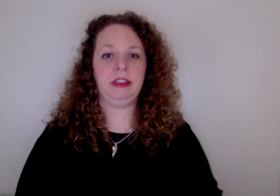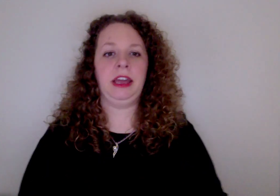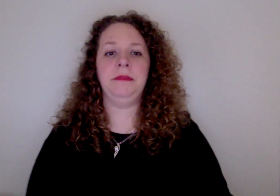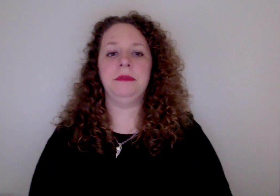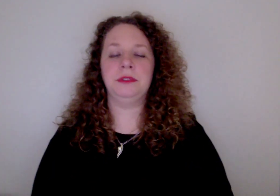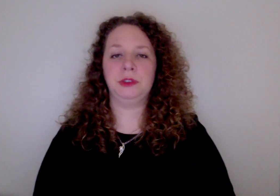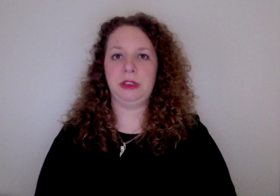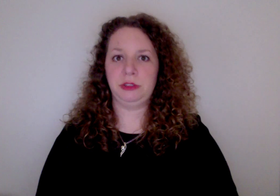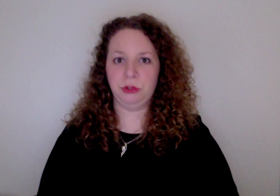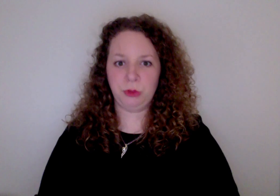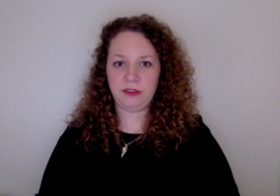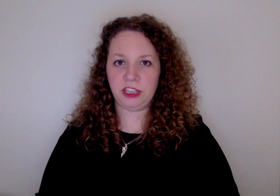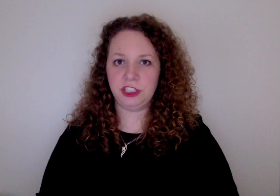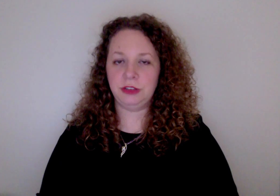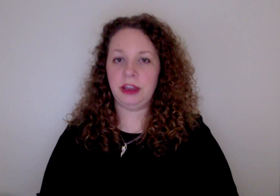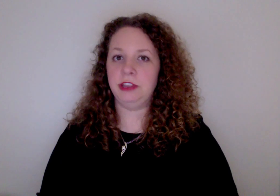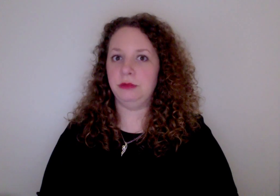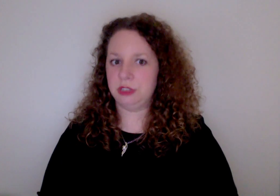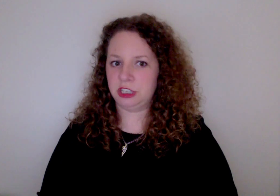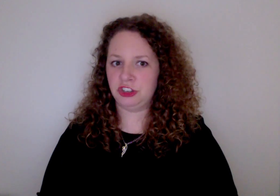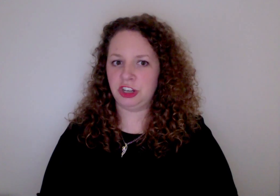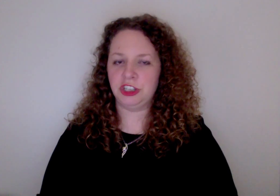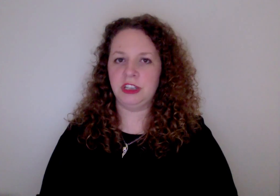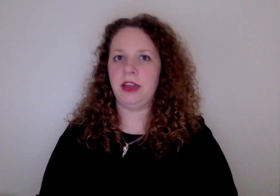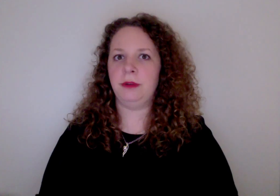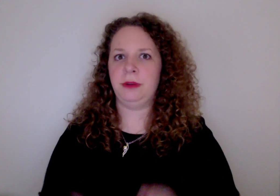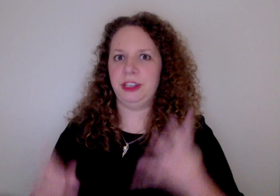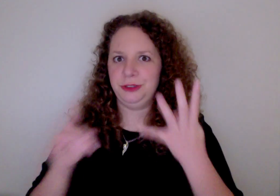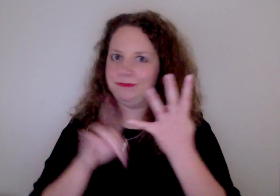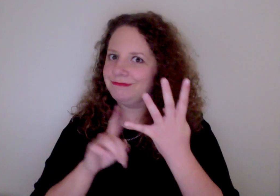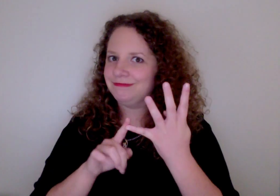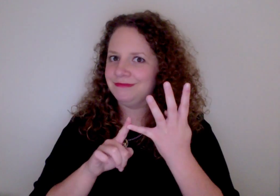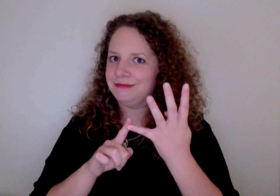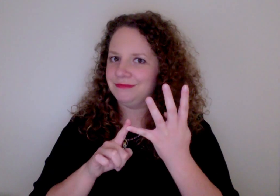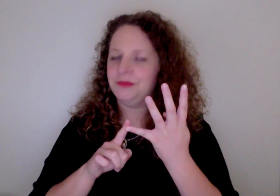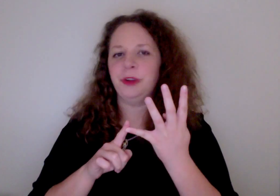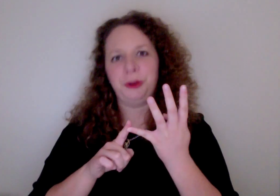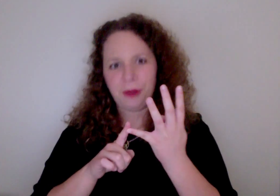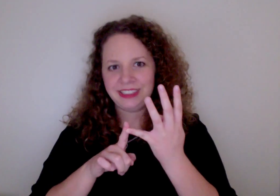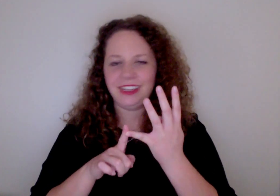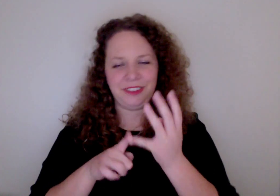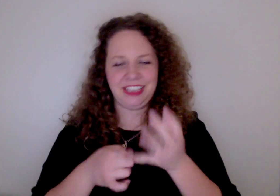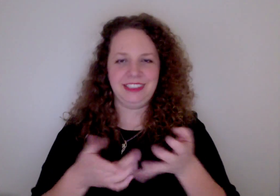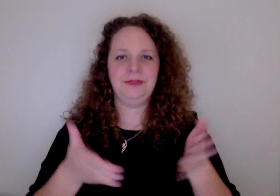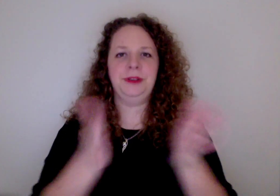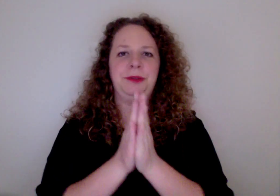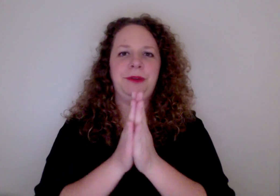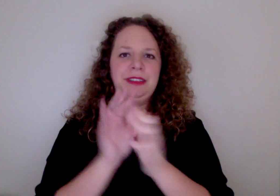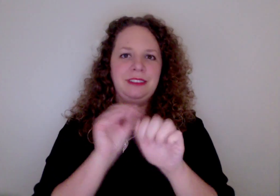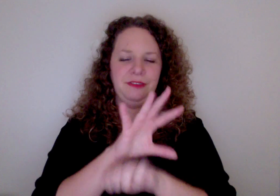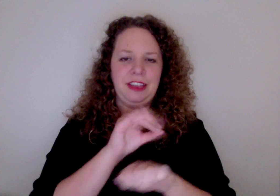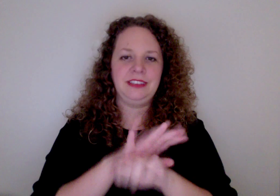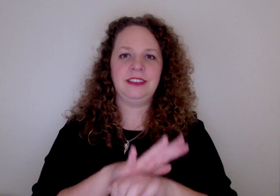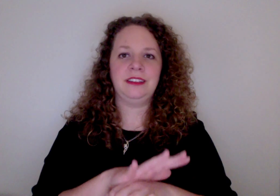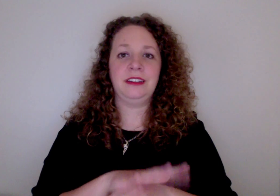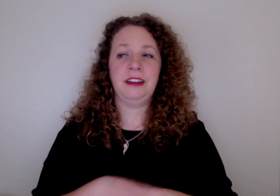okay, so I told what I forgot to do. I used the conjunction. Now what do I do? Request advice. Request advice.